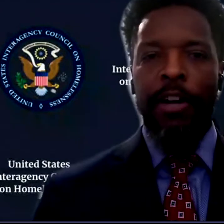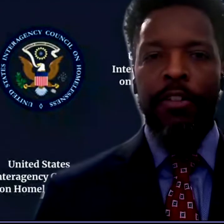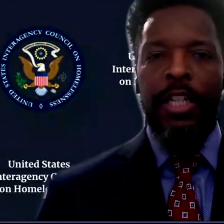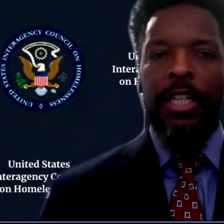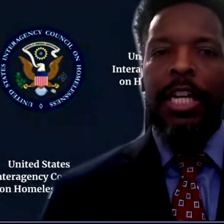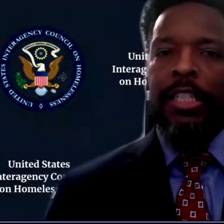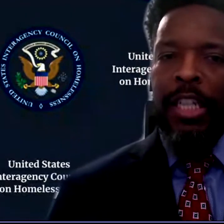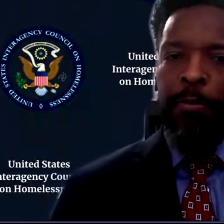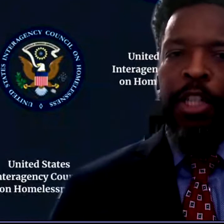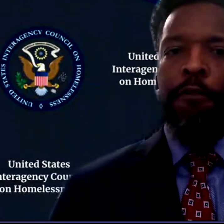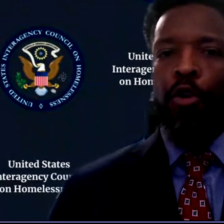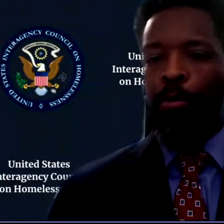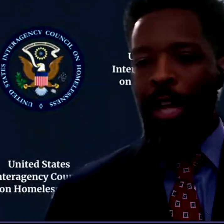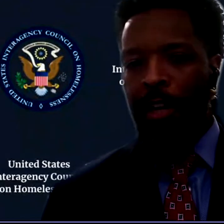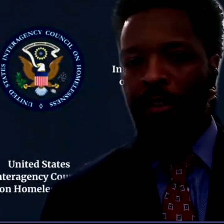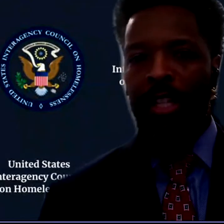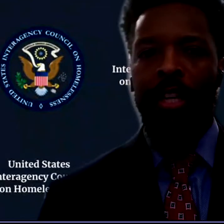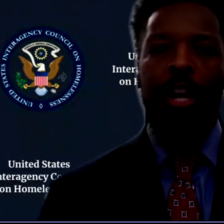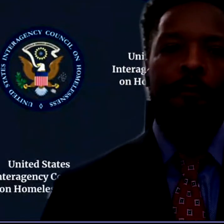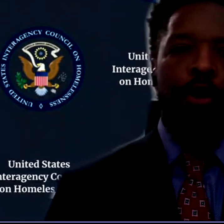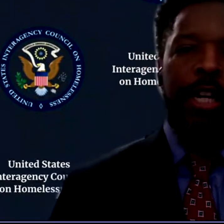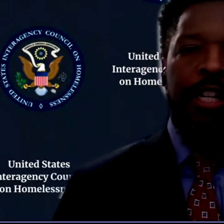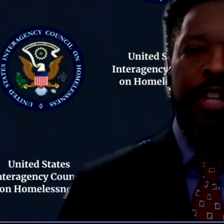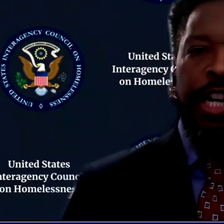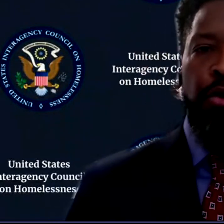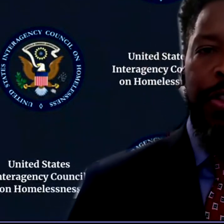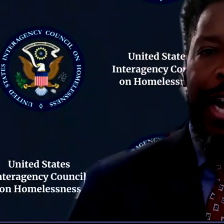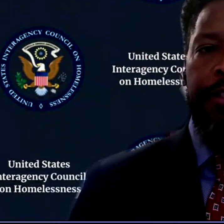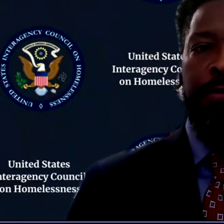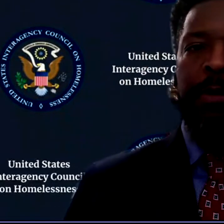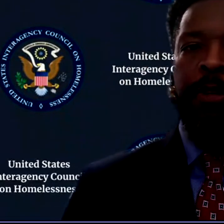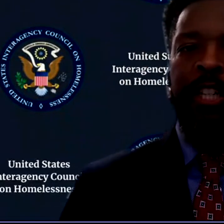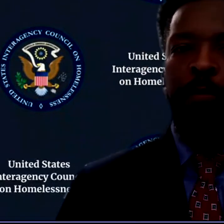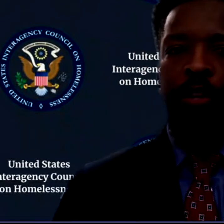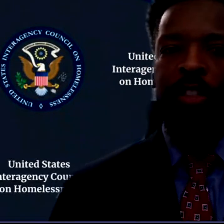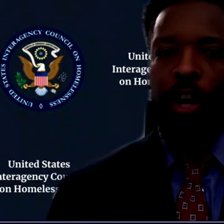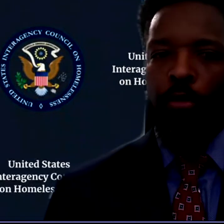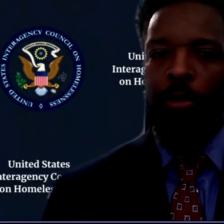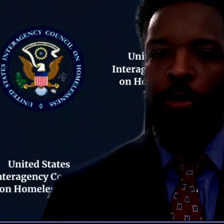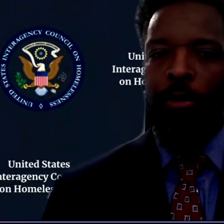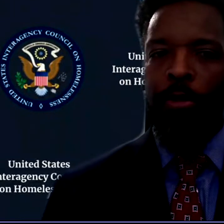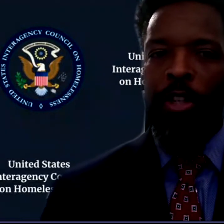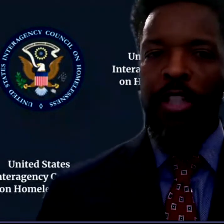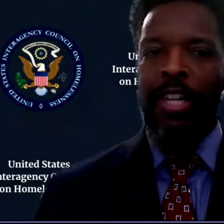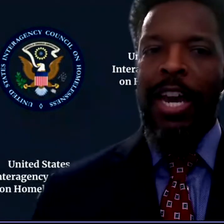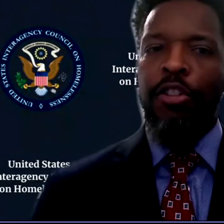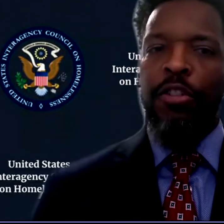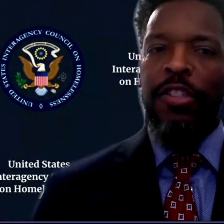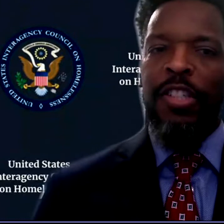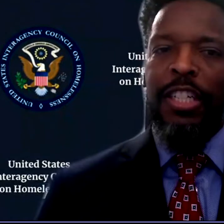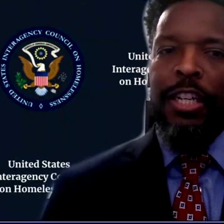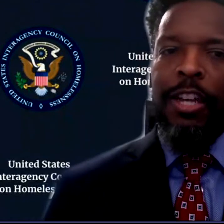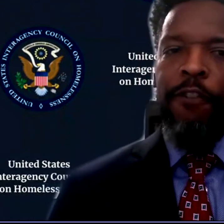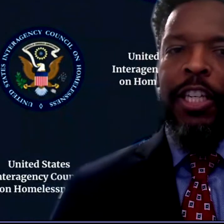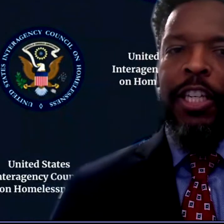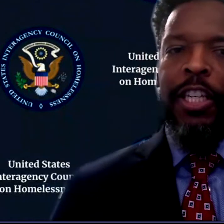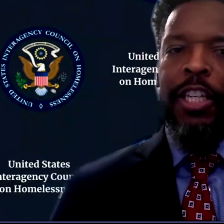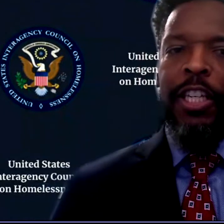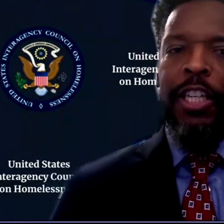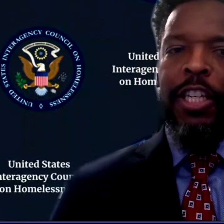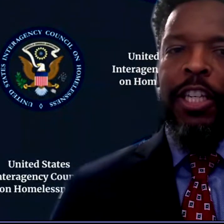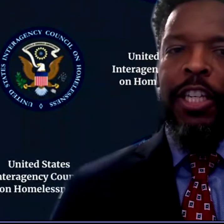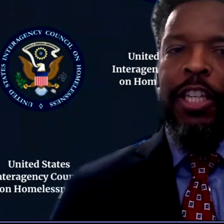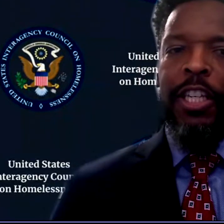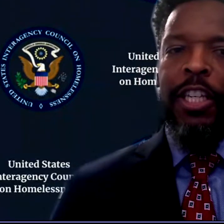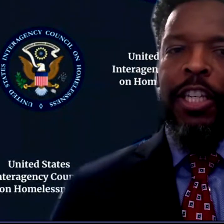safe, affordable housing, deeply affordable housing, for at least 100,000 people experiencing homelessness, and to